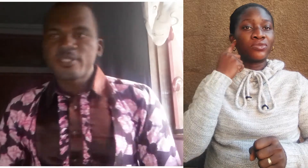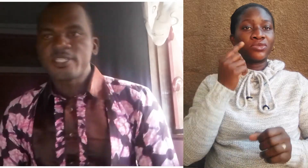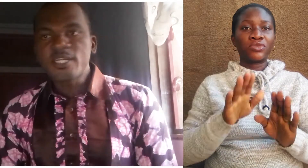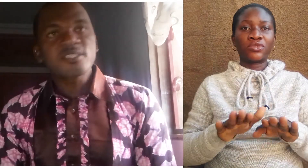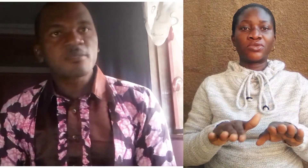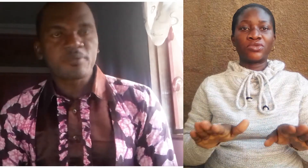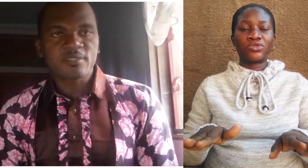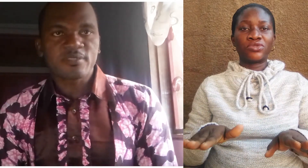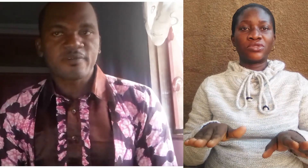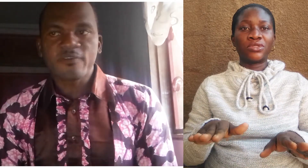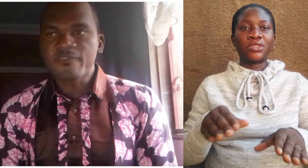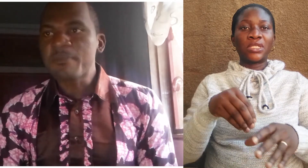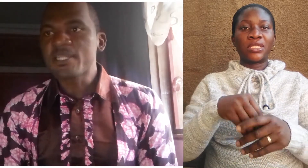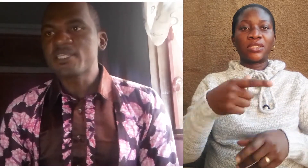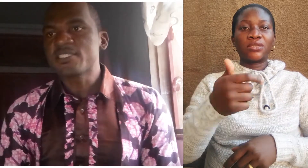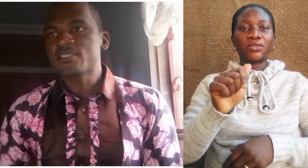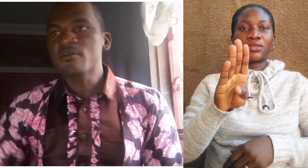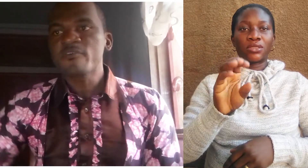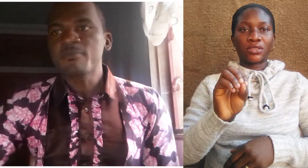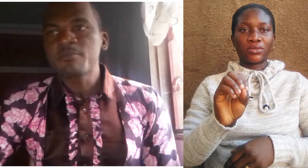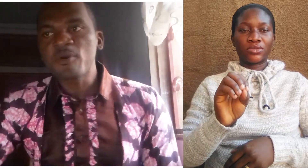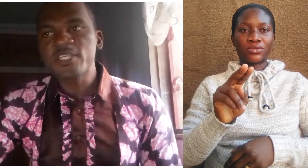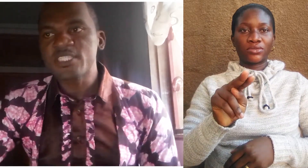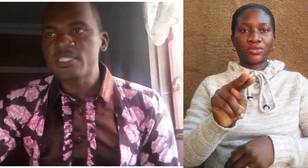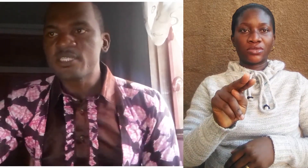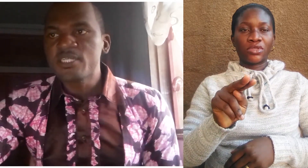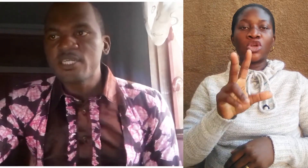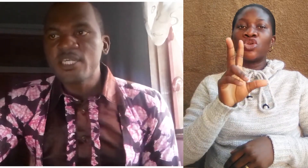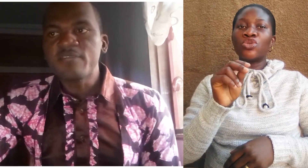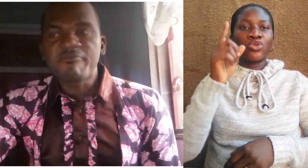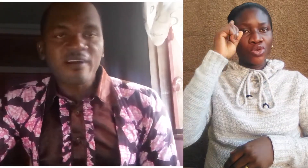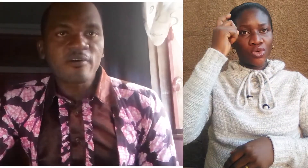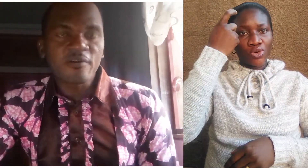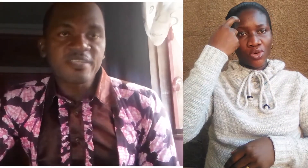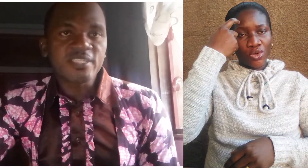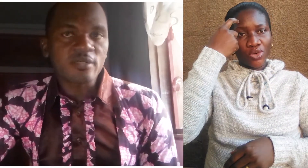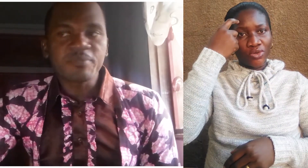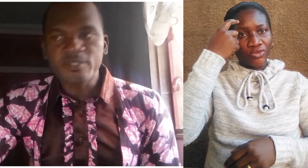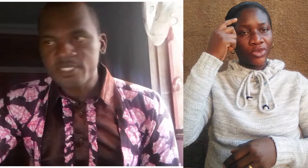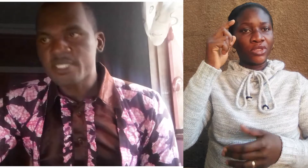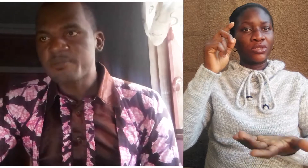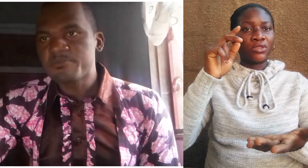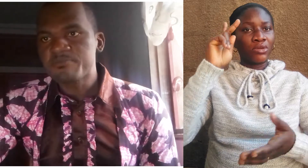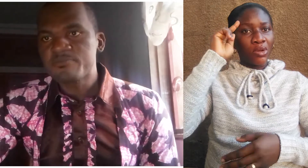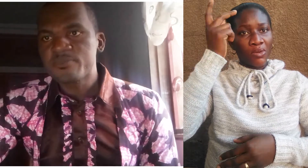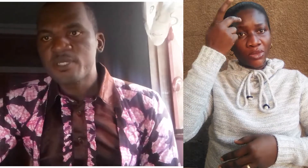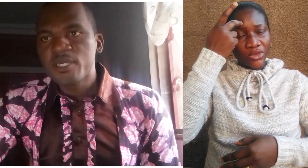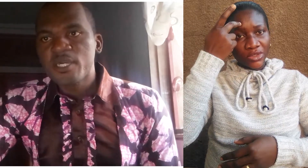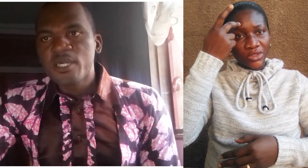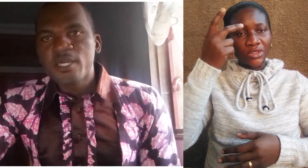school, no support for families, no government policy in favor of this community.